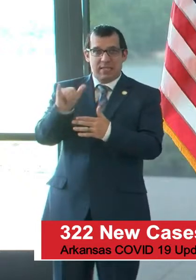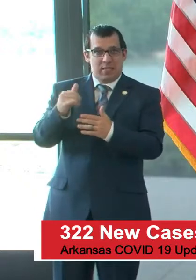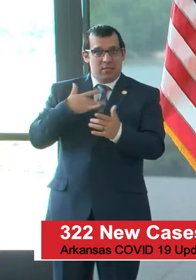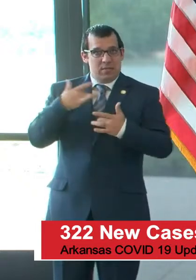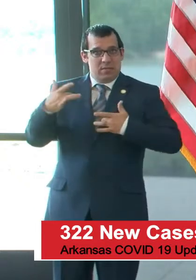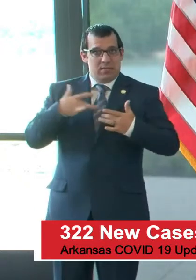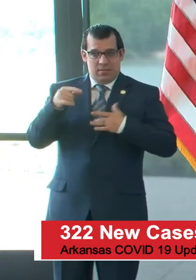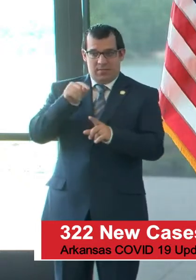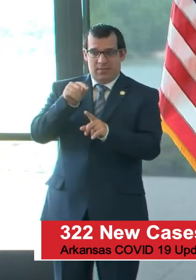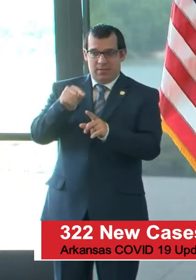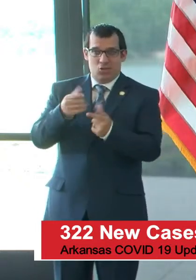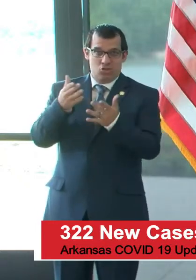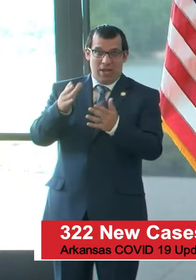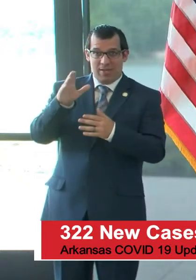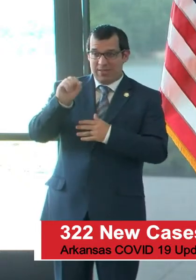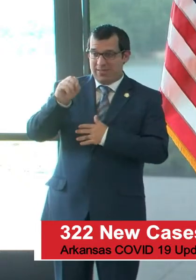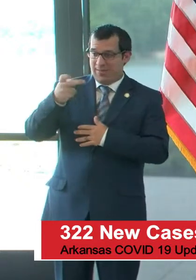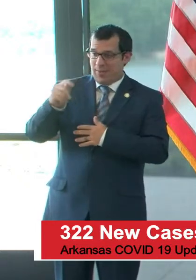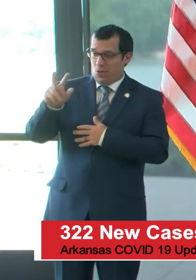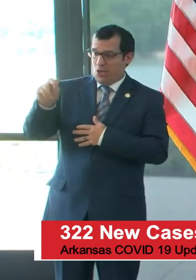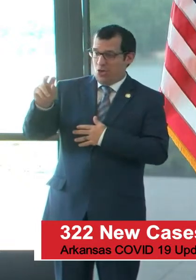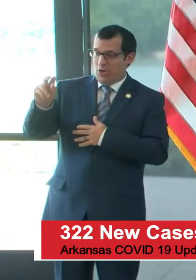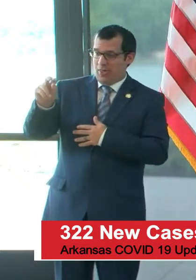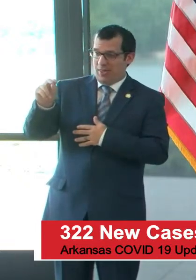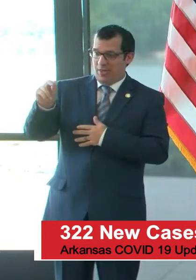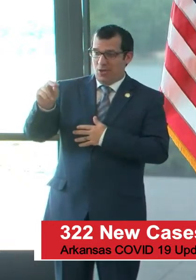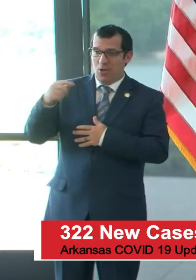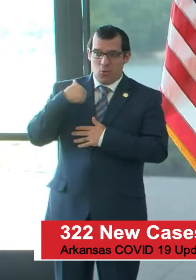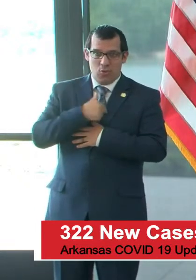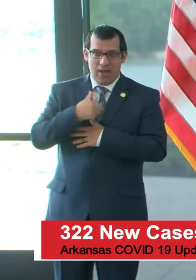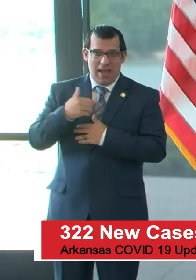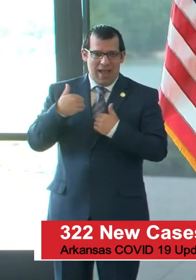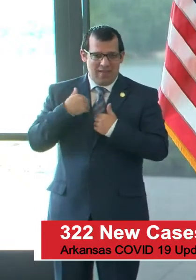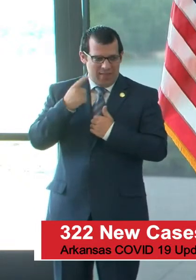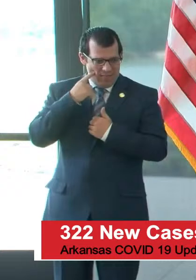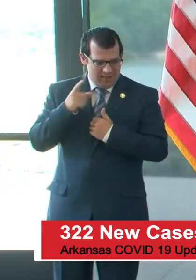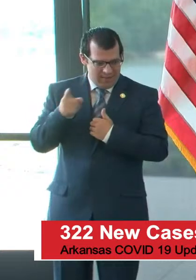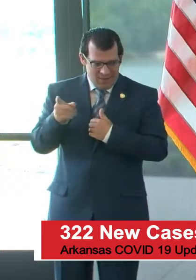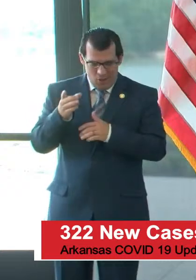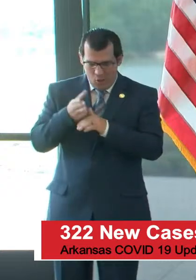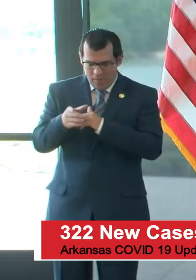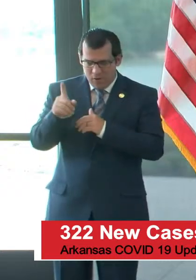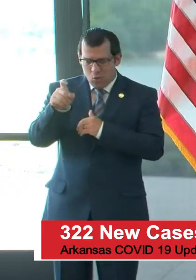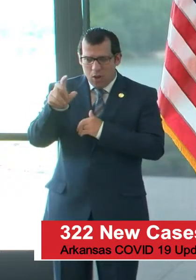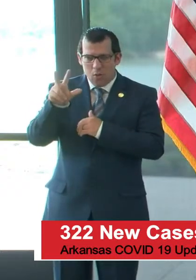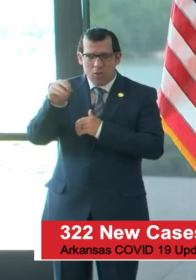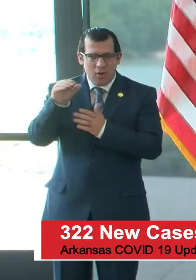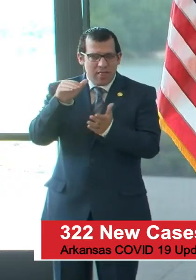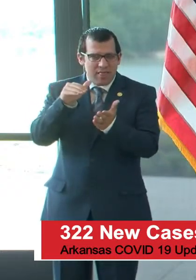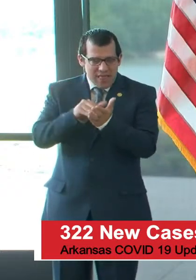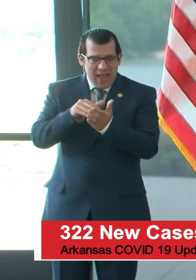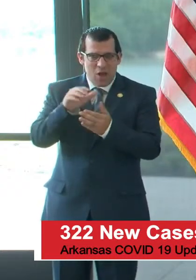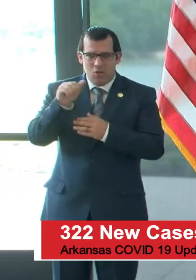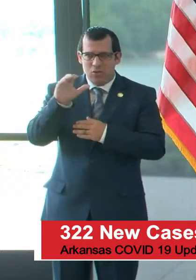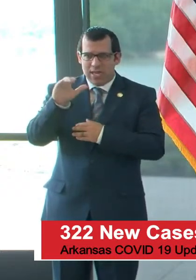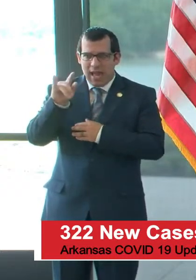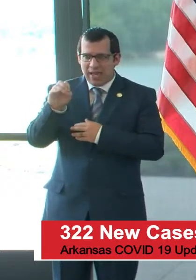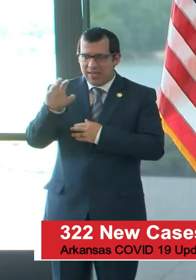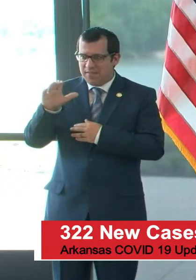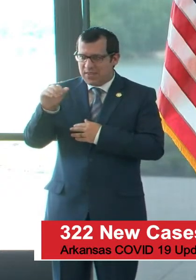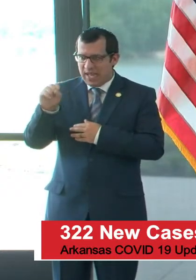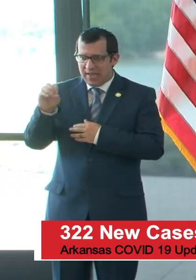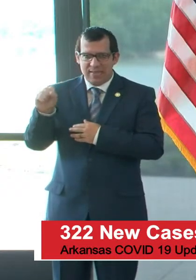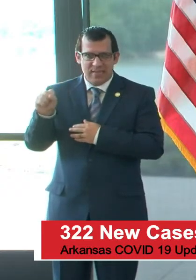alarming, suggesting that in September 30th, we will have, I think it's over 130,000 active